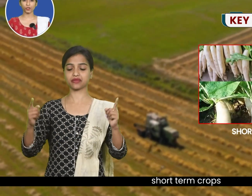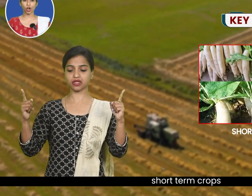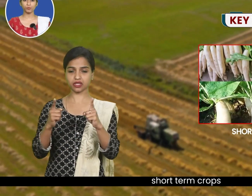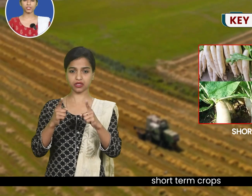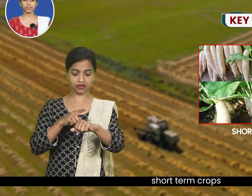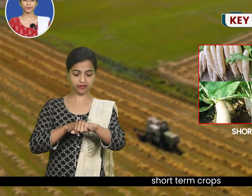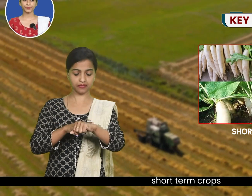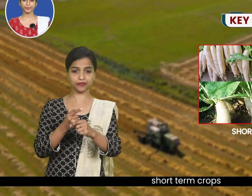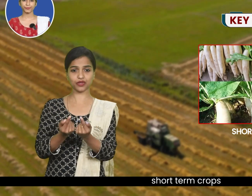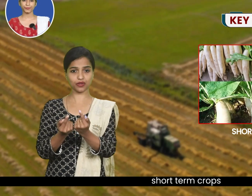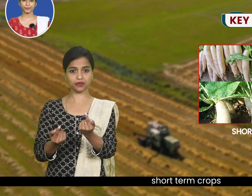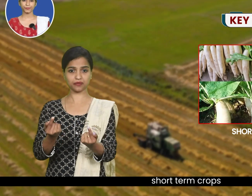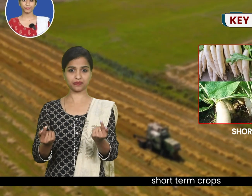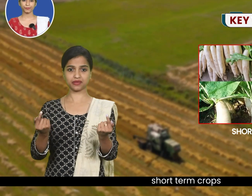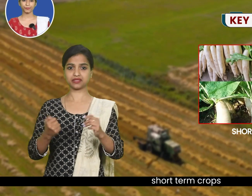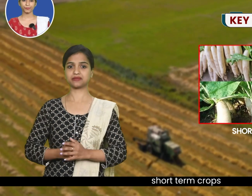short-term crops,